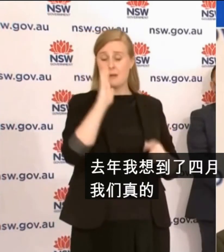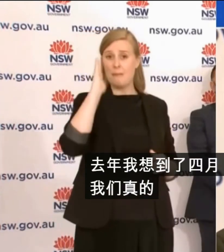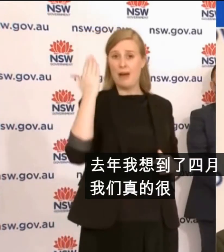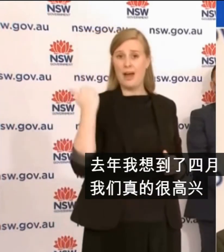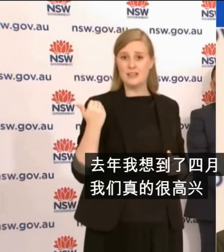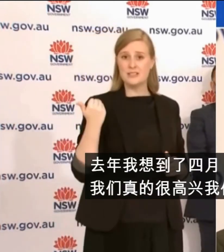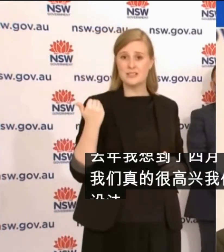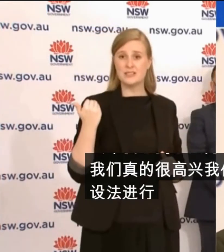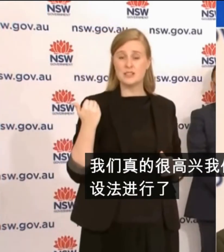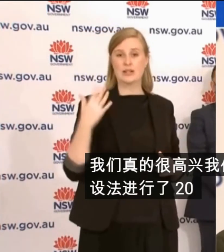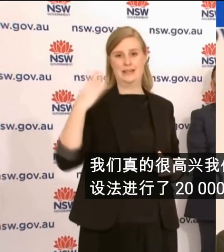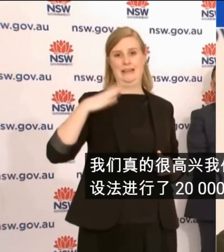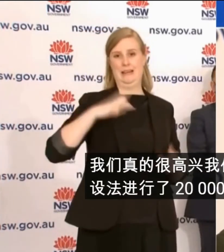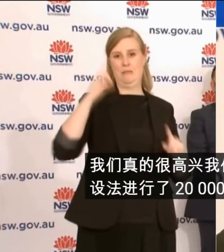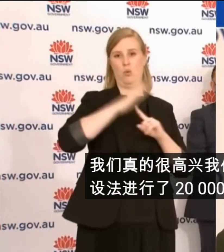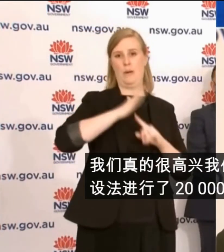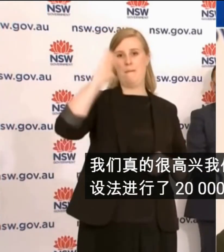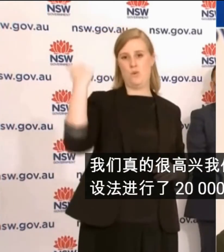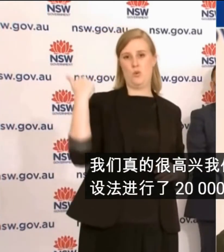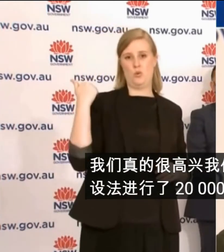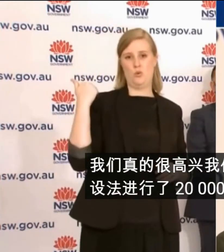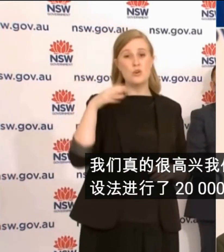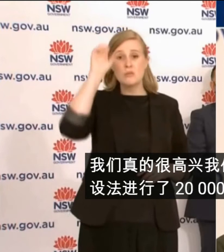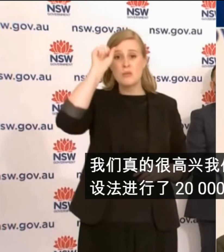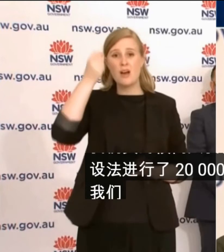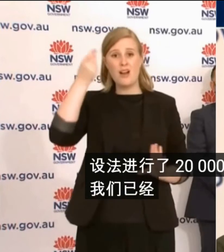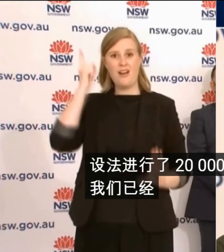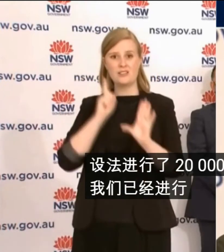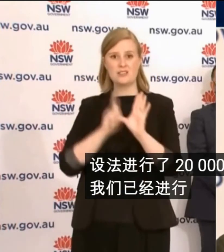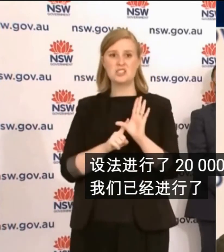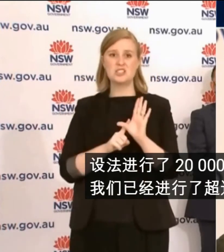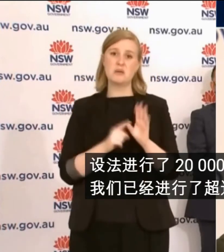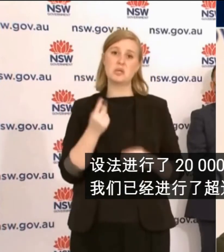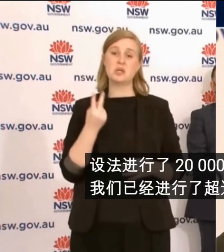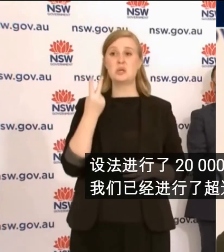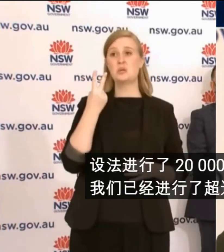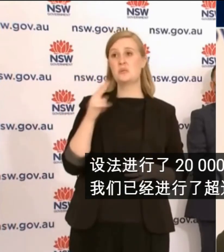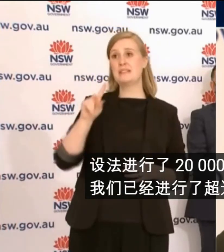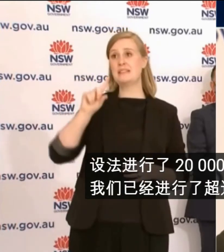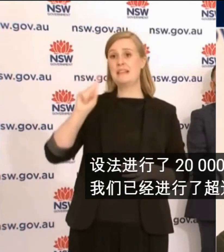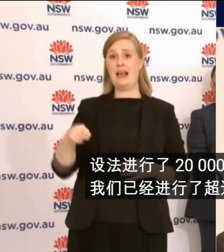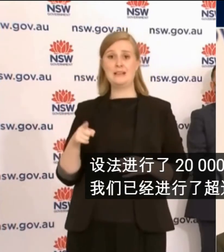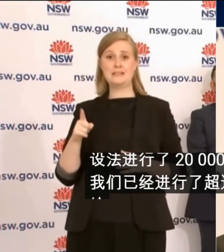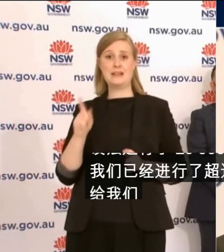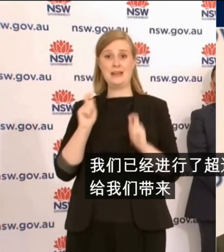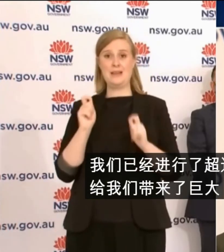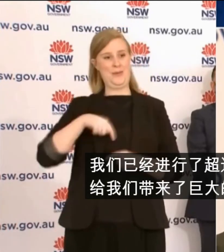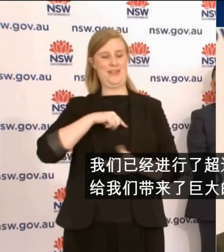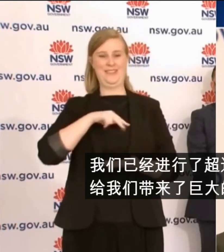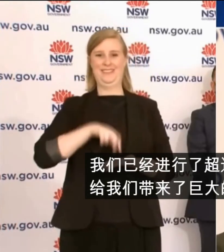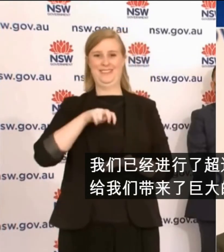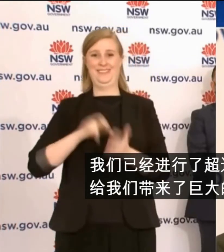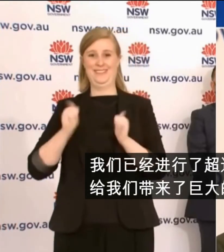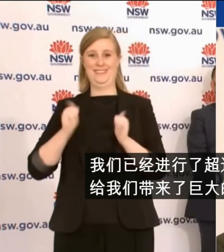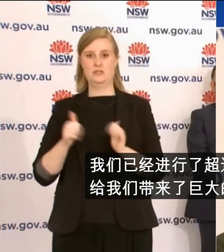May, we were really pleased that we managed to get to 20,000 tests. We've been up over 200,000 tests. That puts enormous